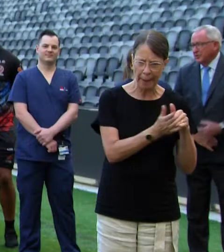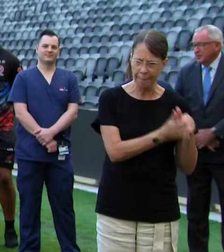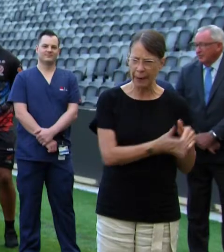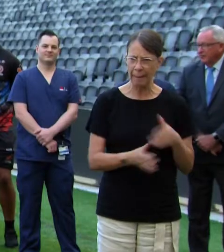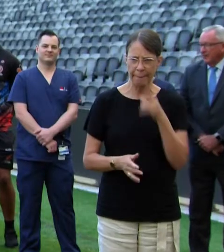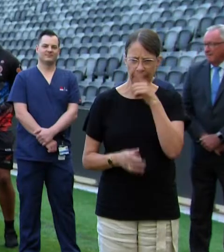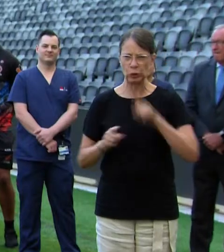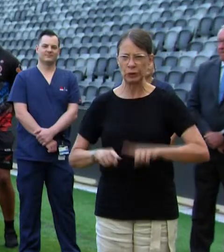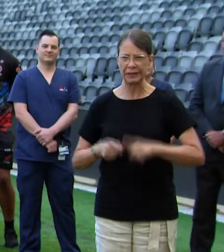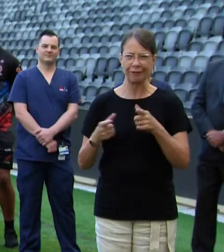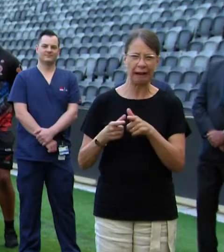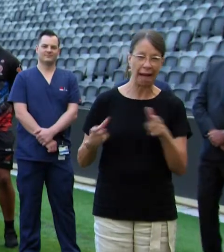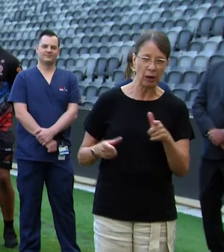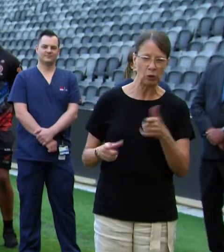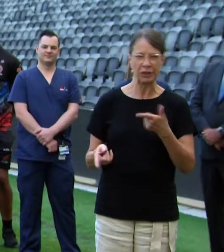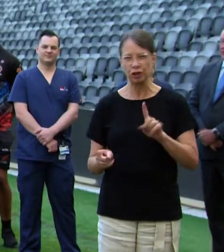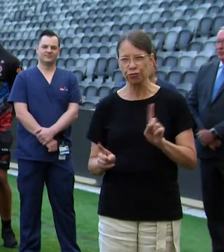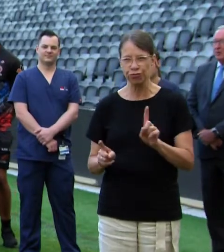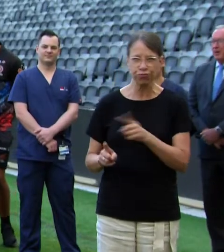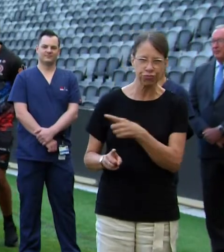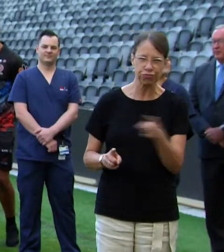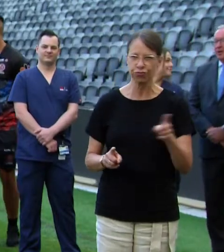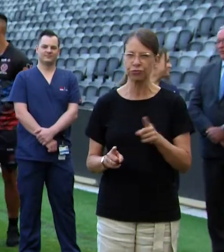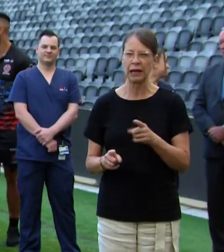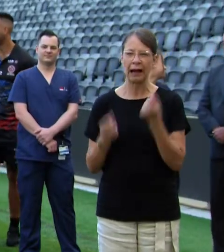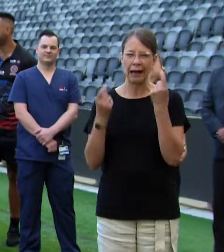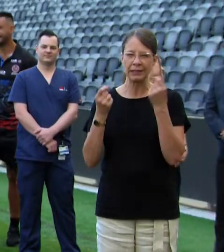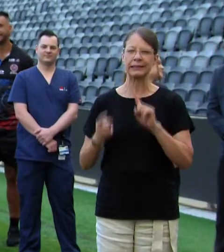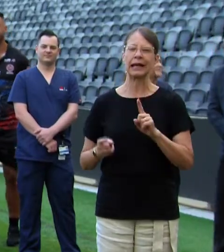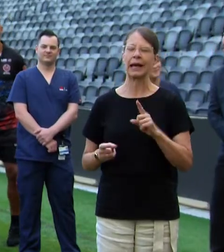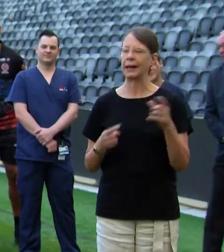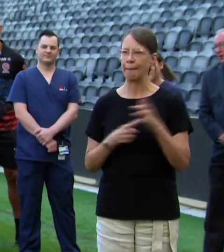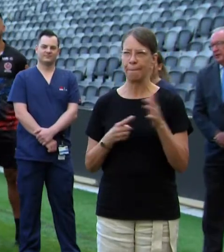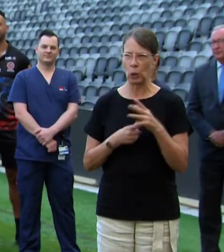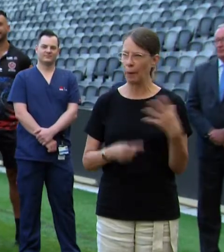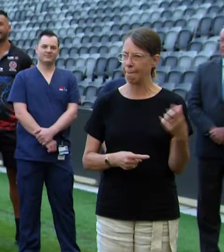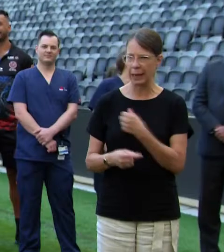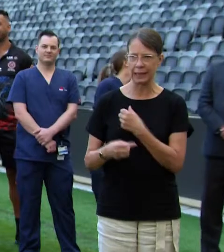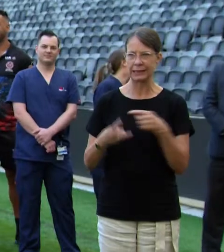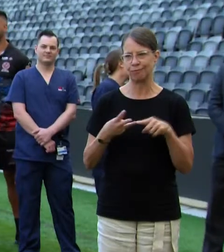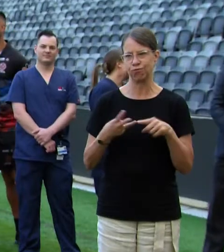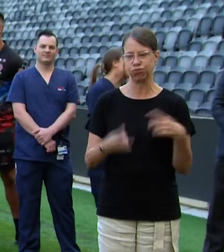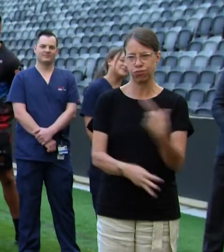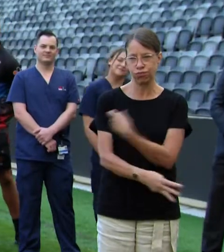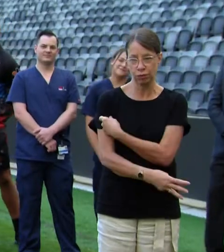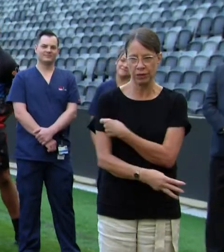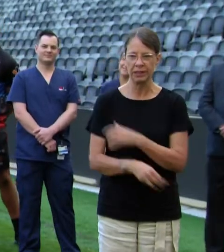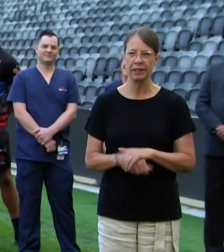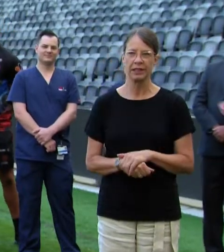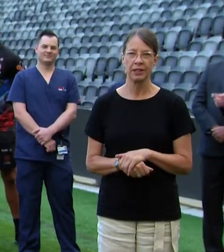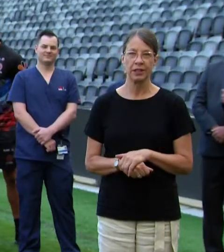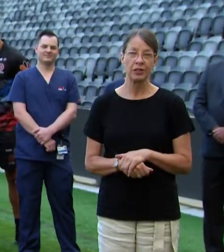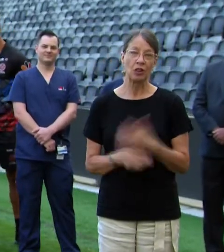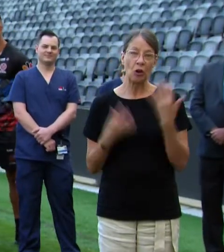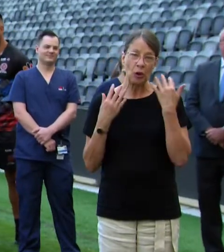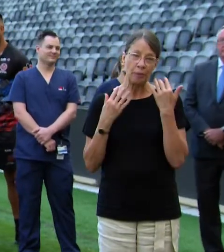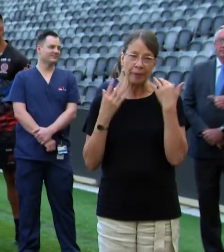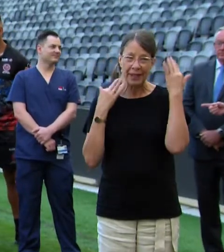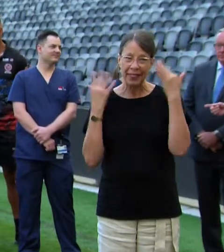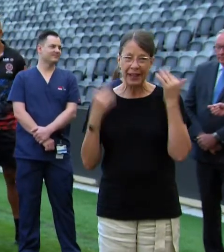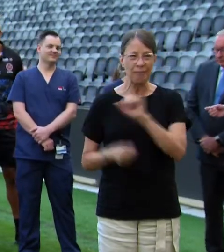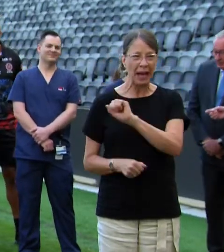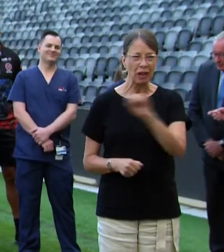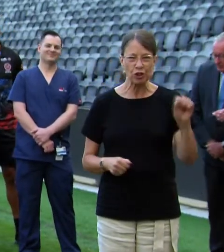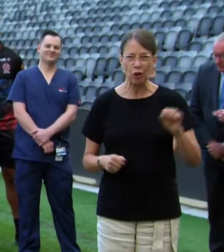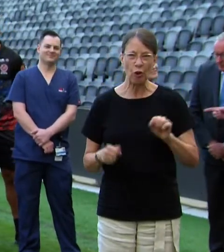get boosted. So you do not need an appointment. We encourage families, so if your kids haven't been vaccinated yet, mum and dad might need a